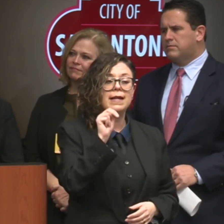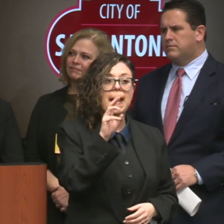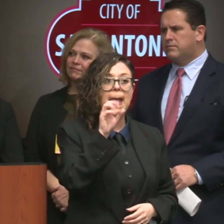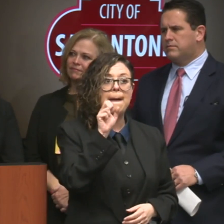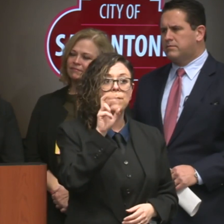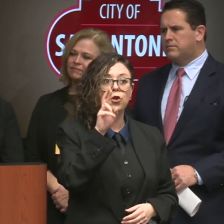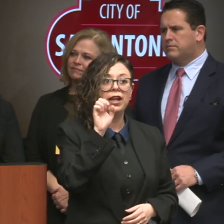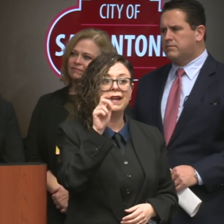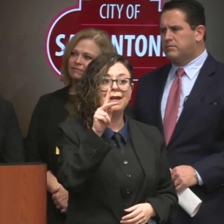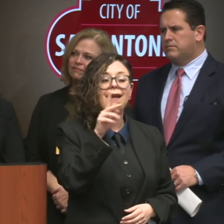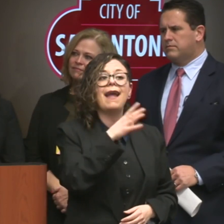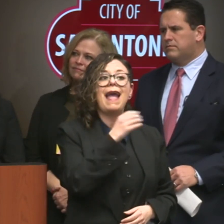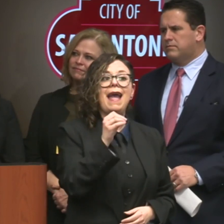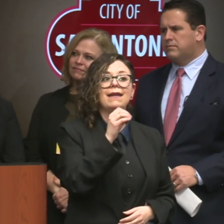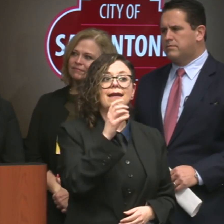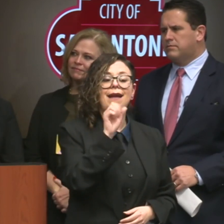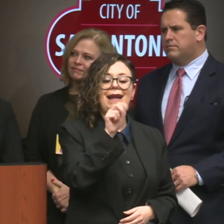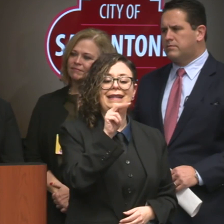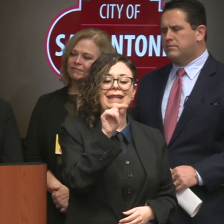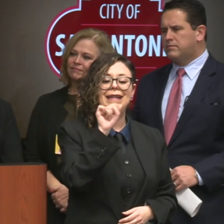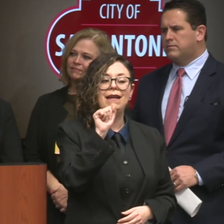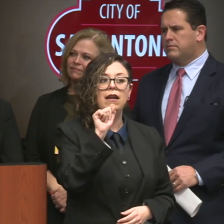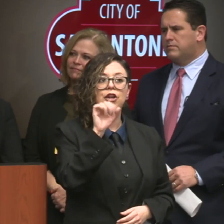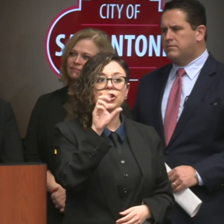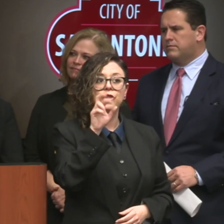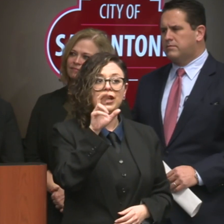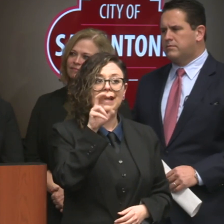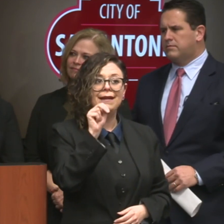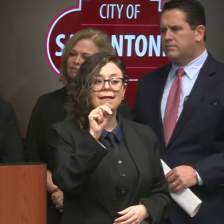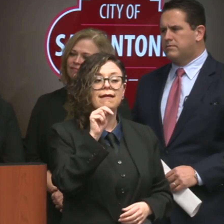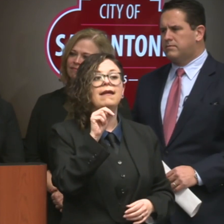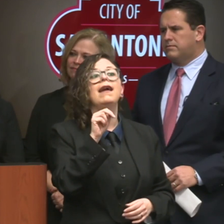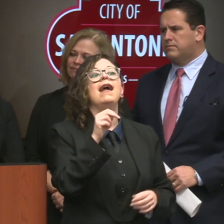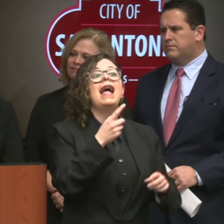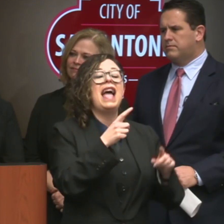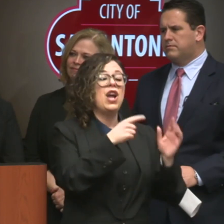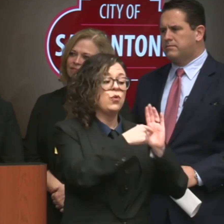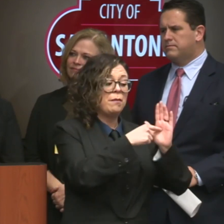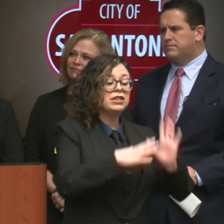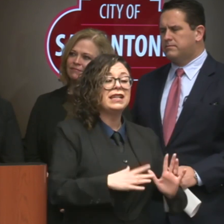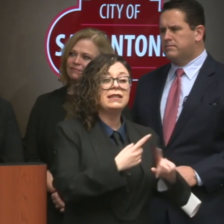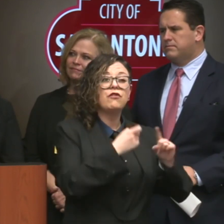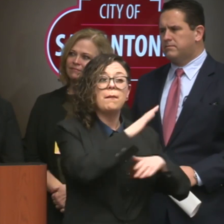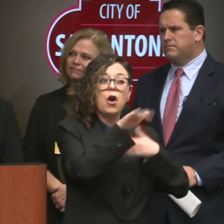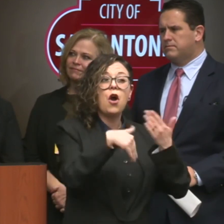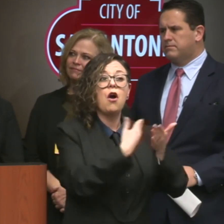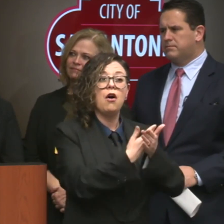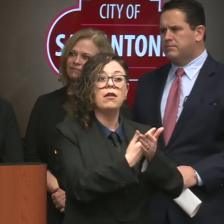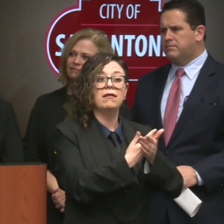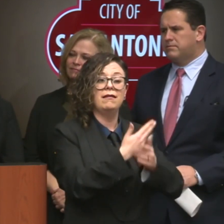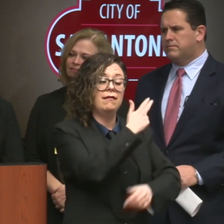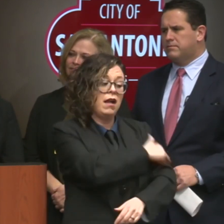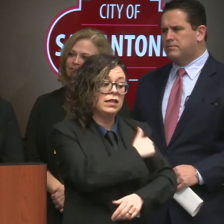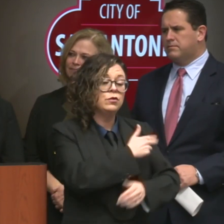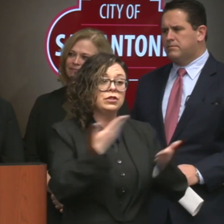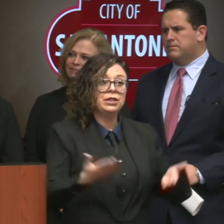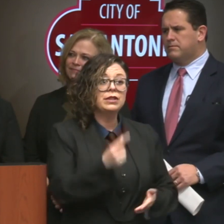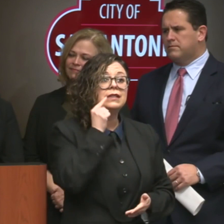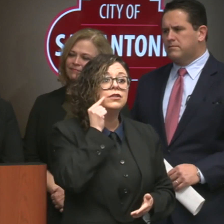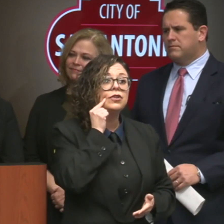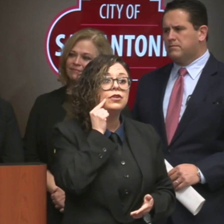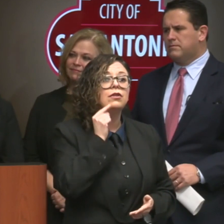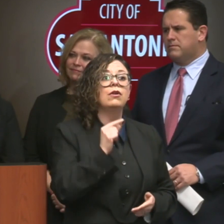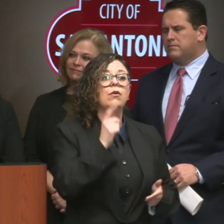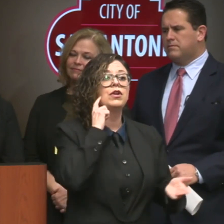Anita Kurian from our Metro Health Department. Representatives from each of our major hospital systems are also here. I'd like